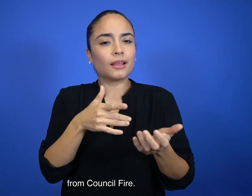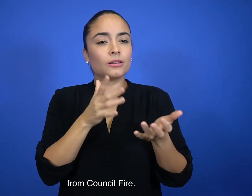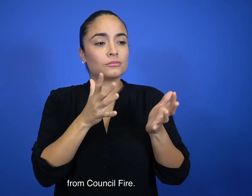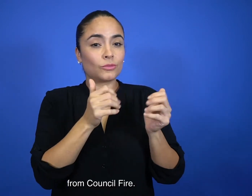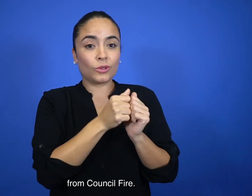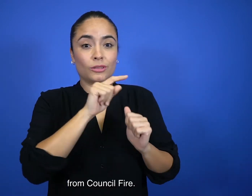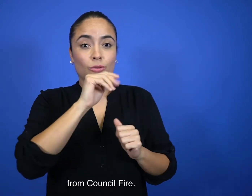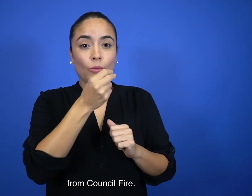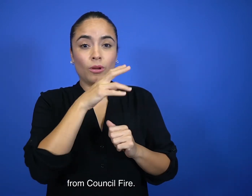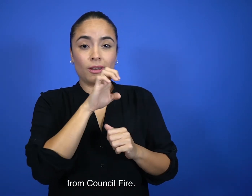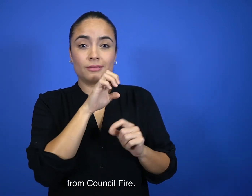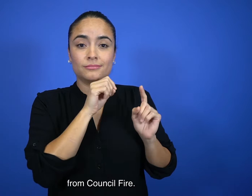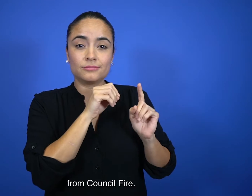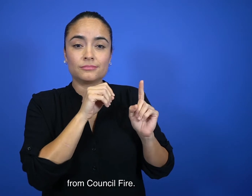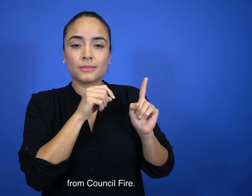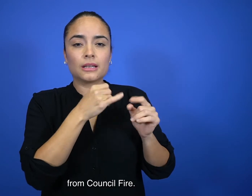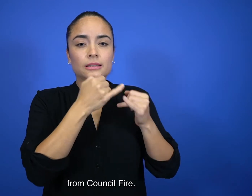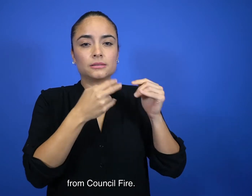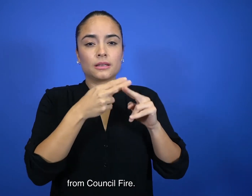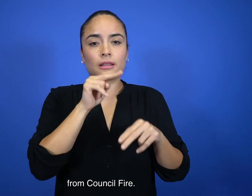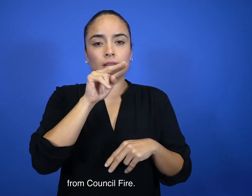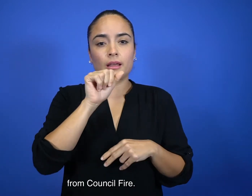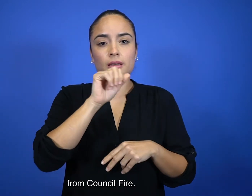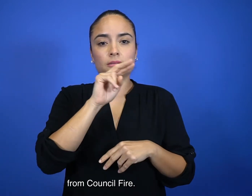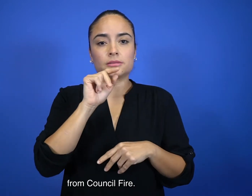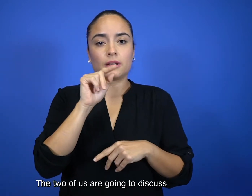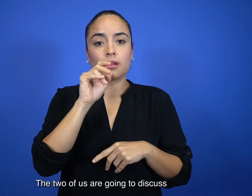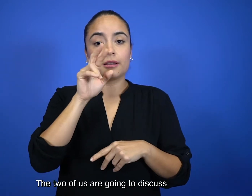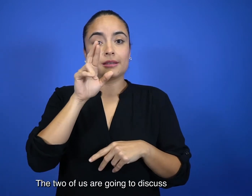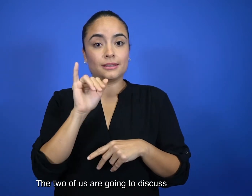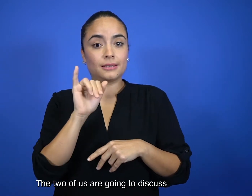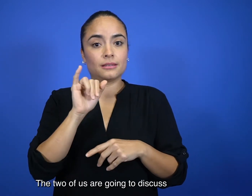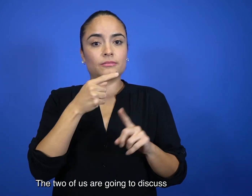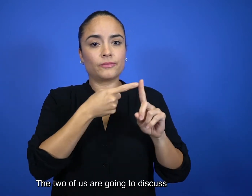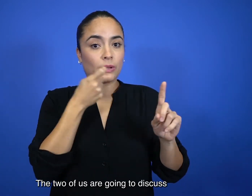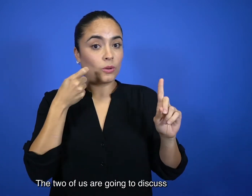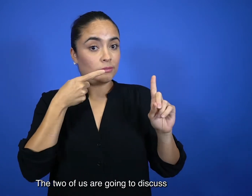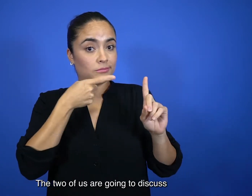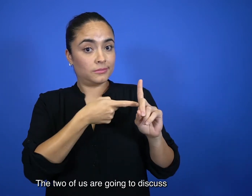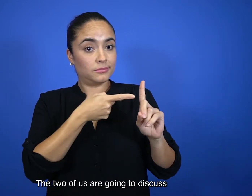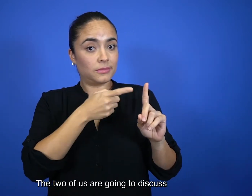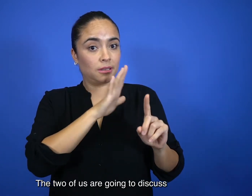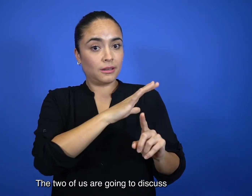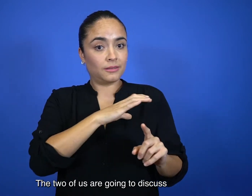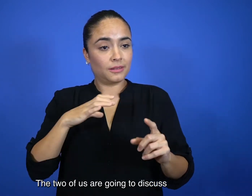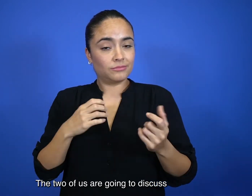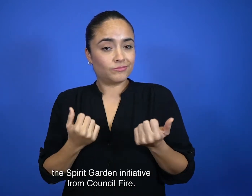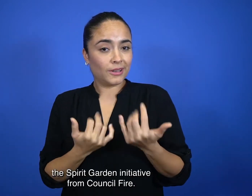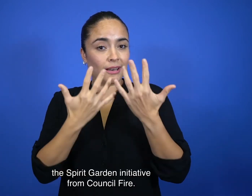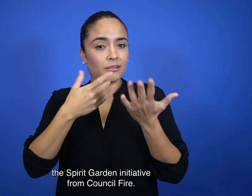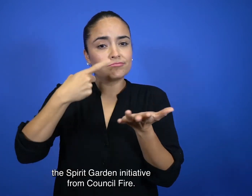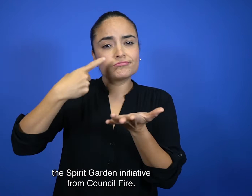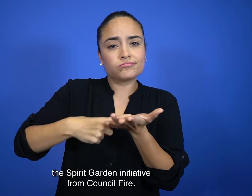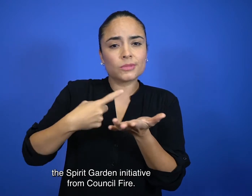from Council Fire. The two of us are going to discuss the Spirit Garden,